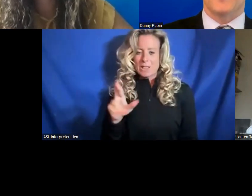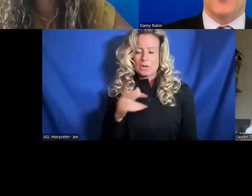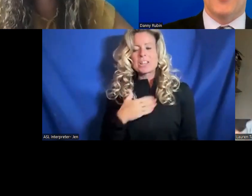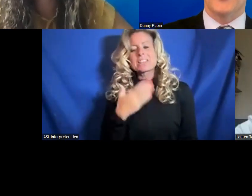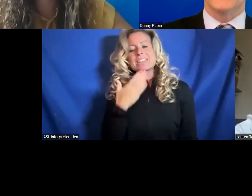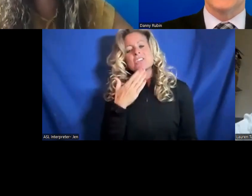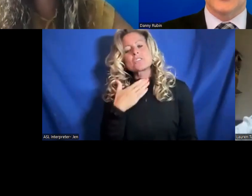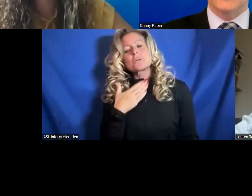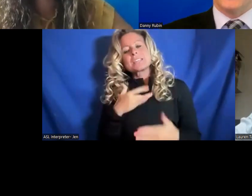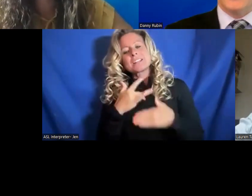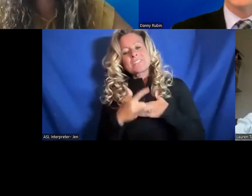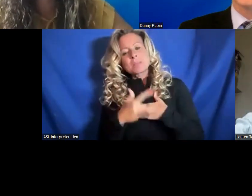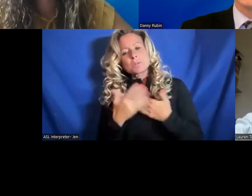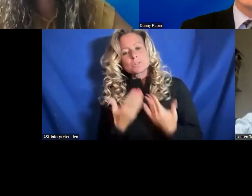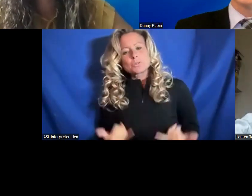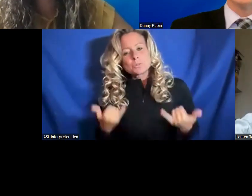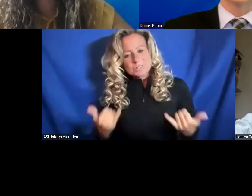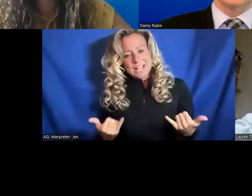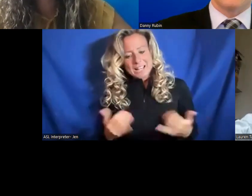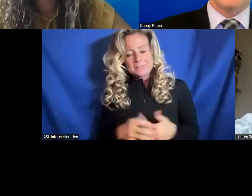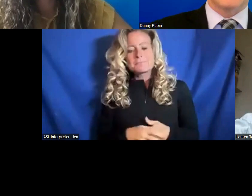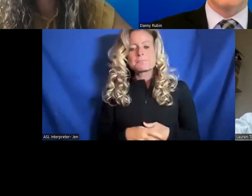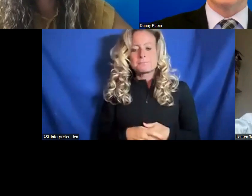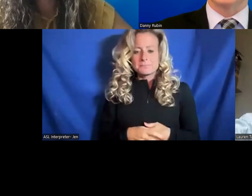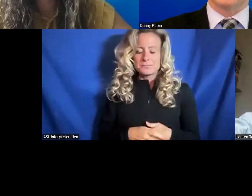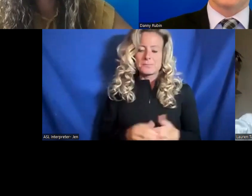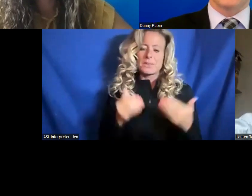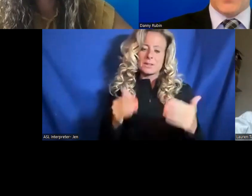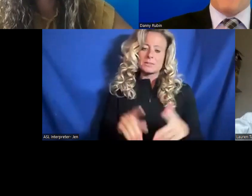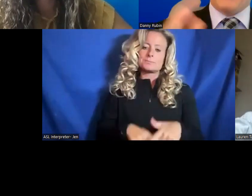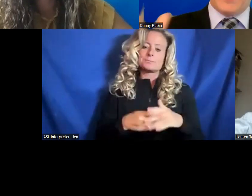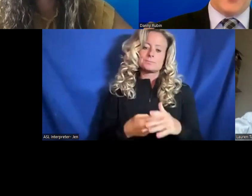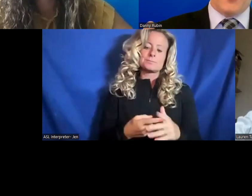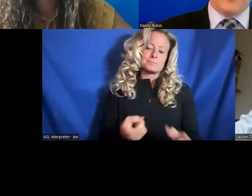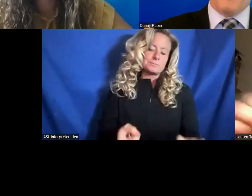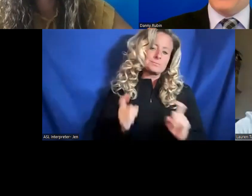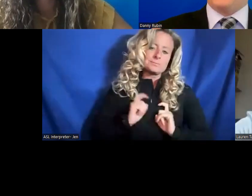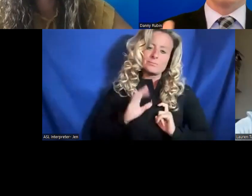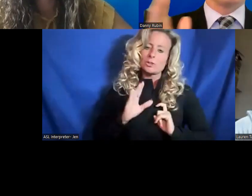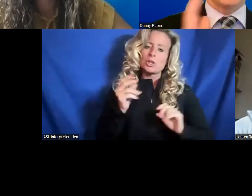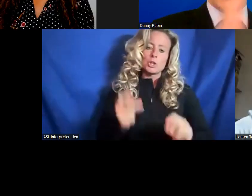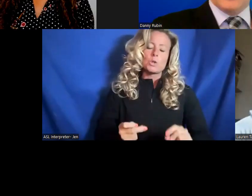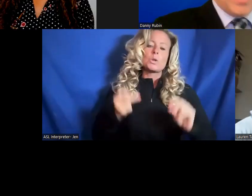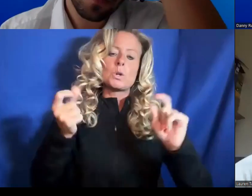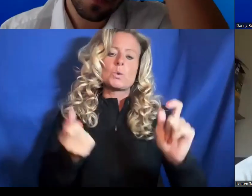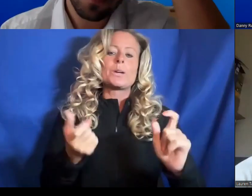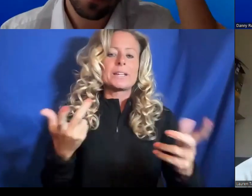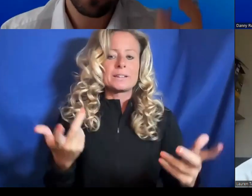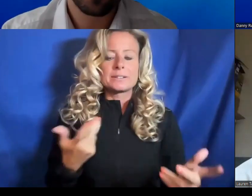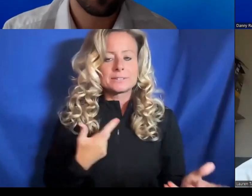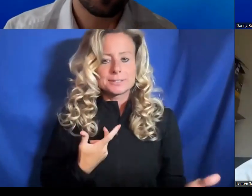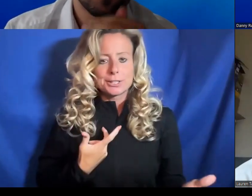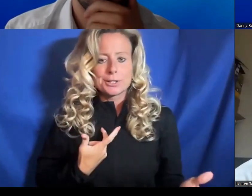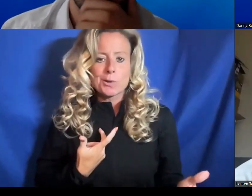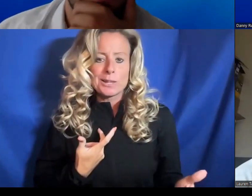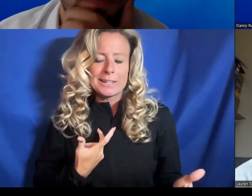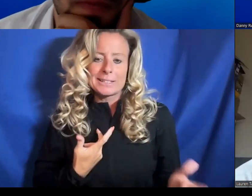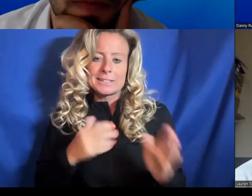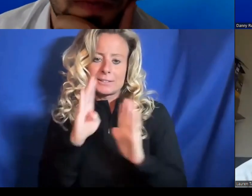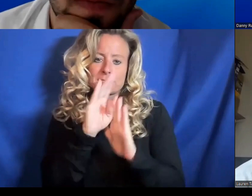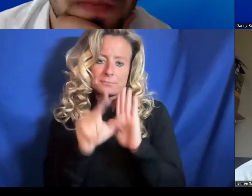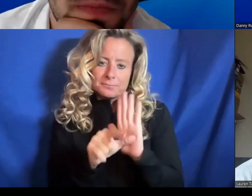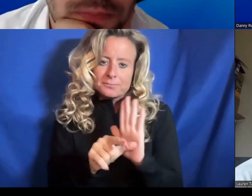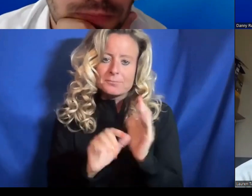yourself available to us. Let's start. Give us your quick bio about how long you've been in the